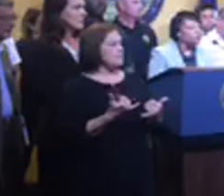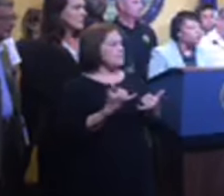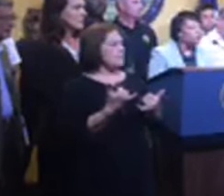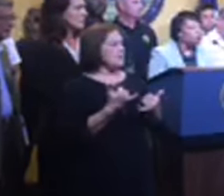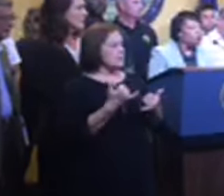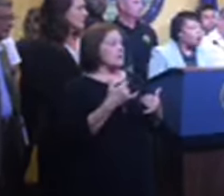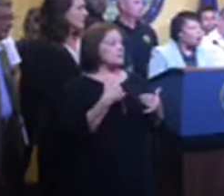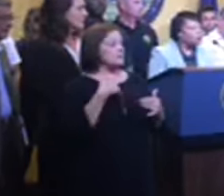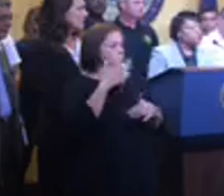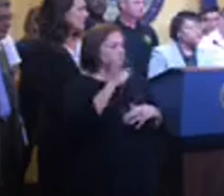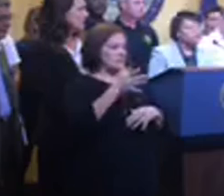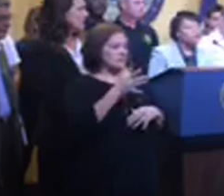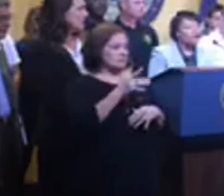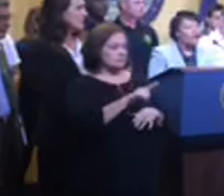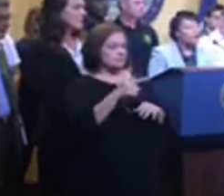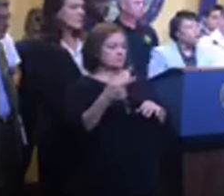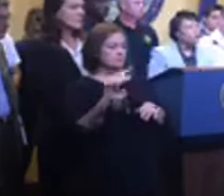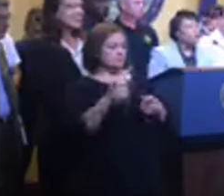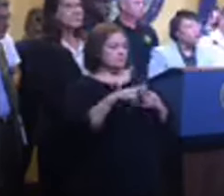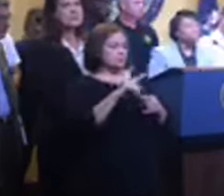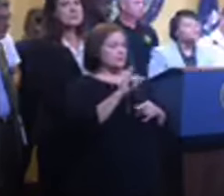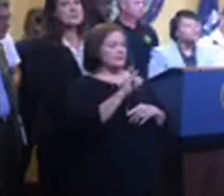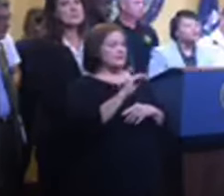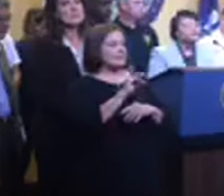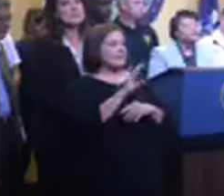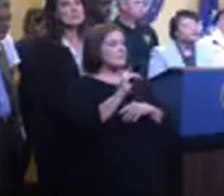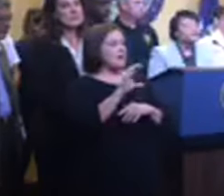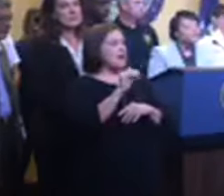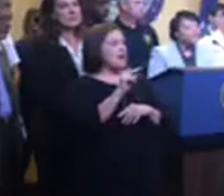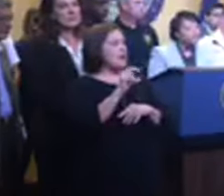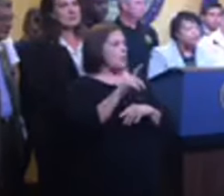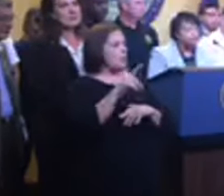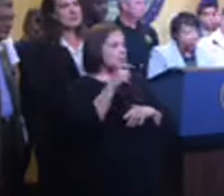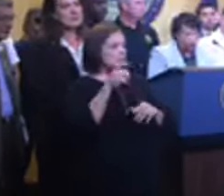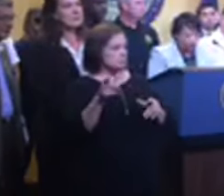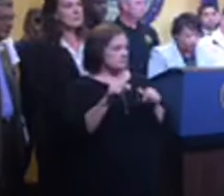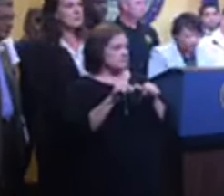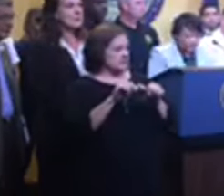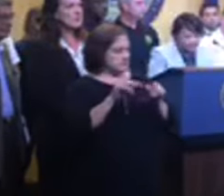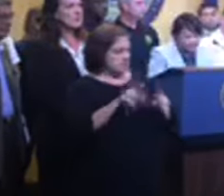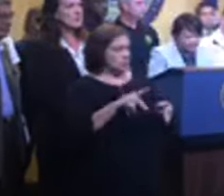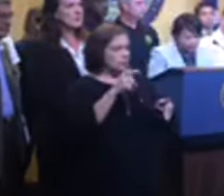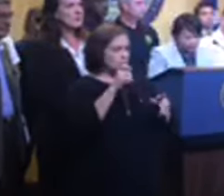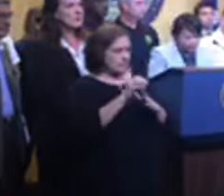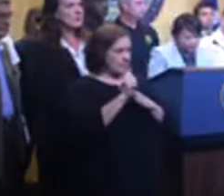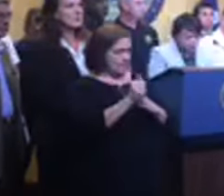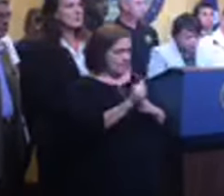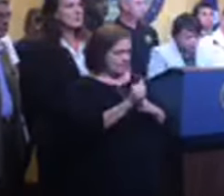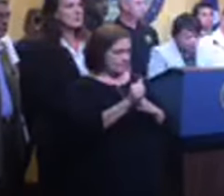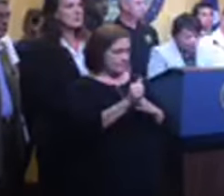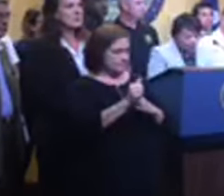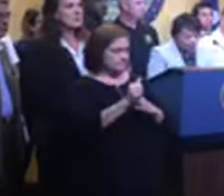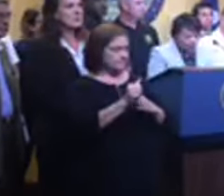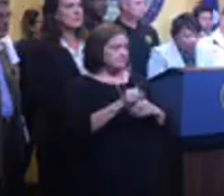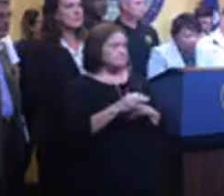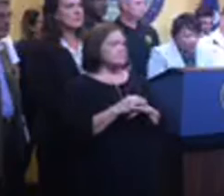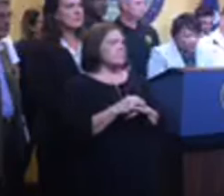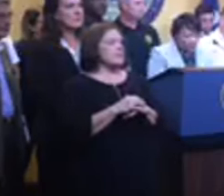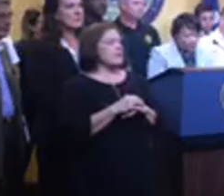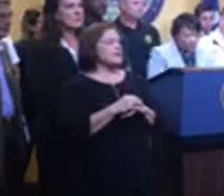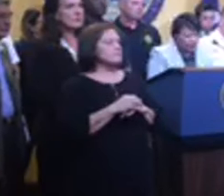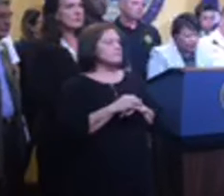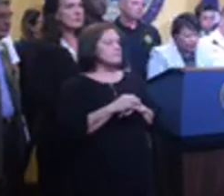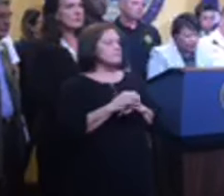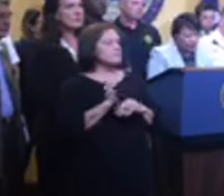over to our chief, Tim McConnell, who continues to be the lead on this effort.